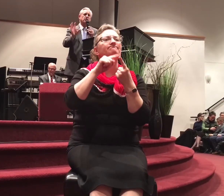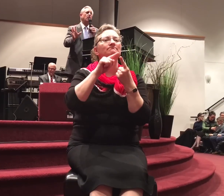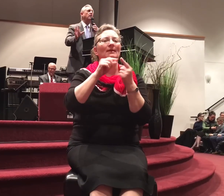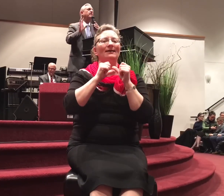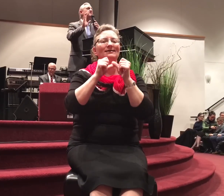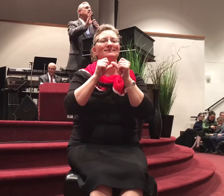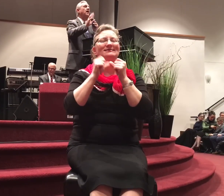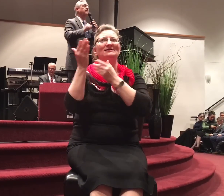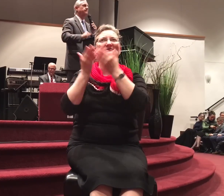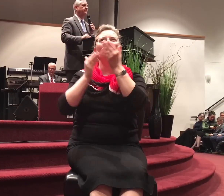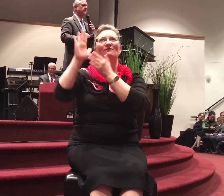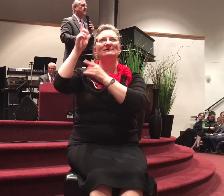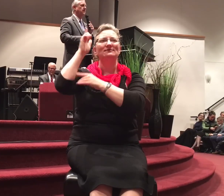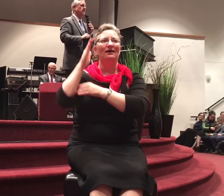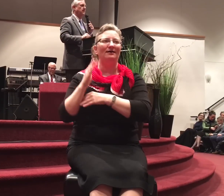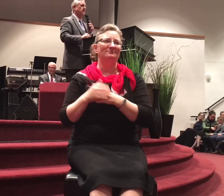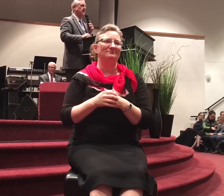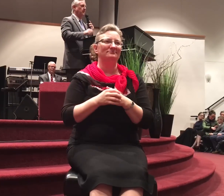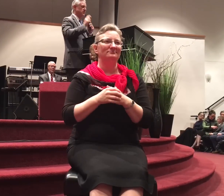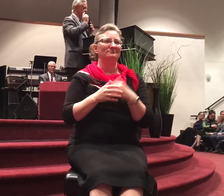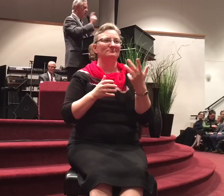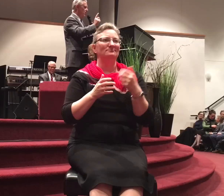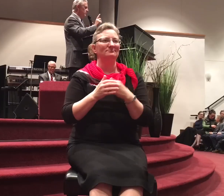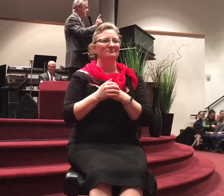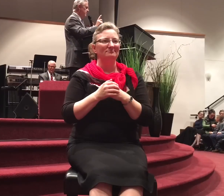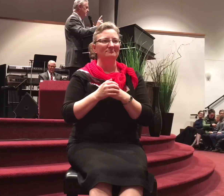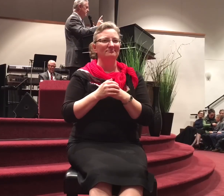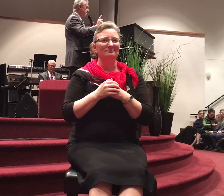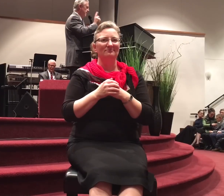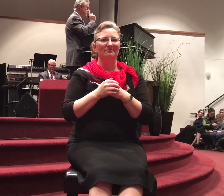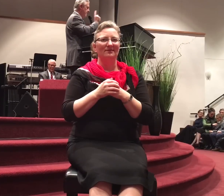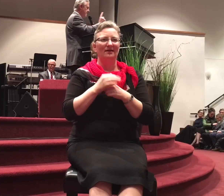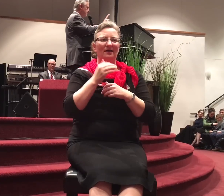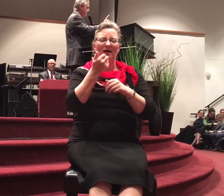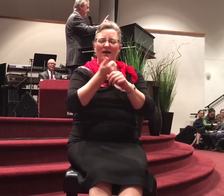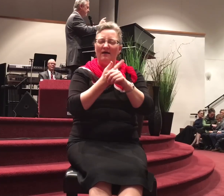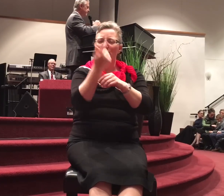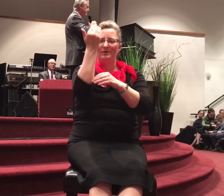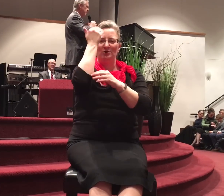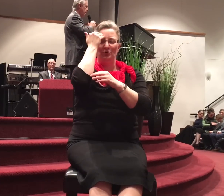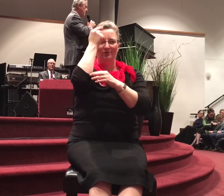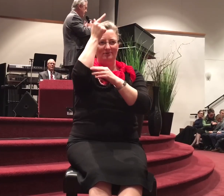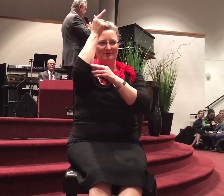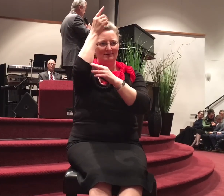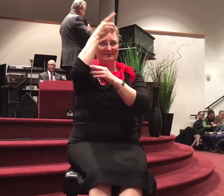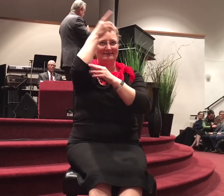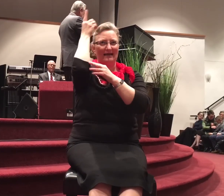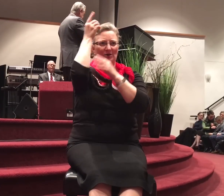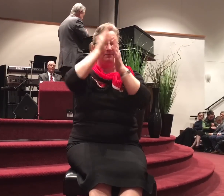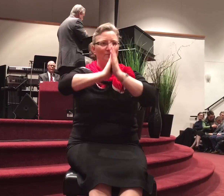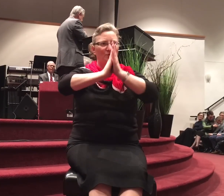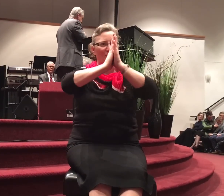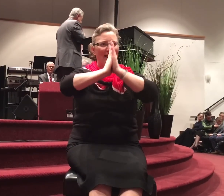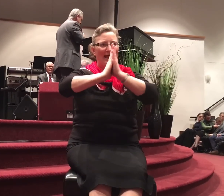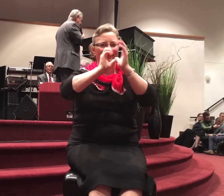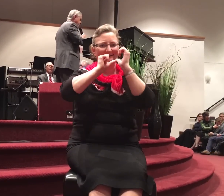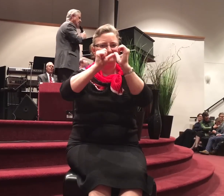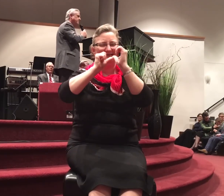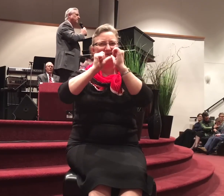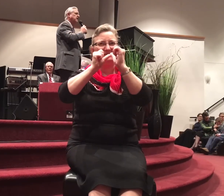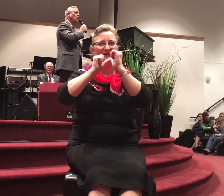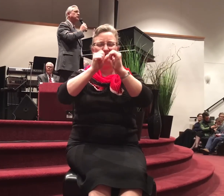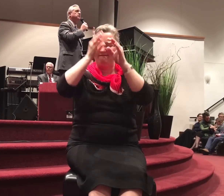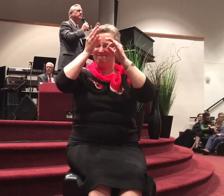consistently served his God. He was known as a man of prayer, a man who consistently